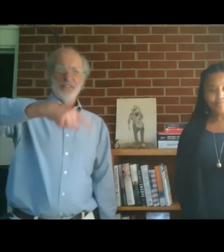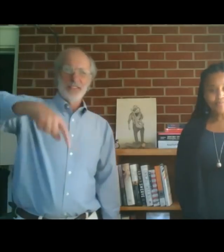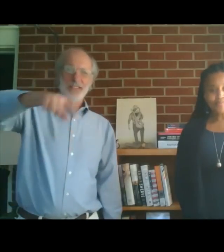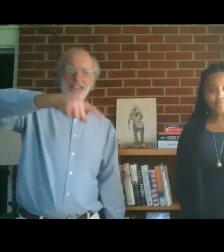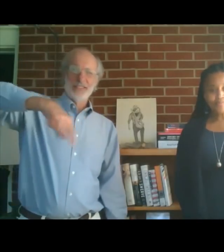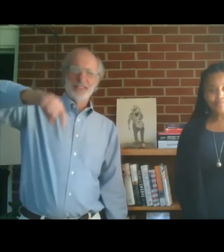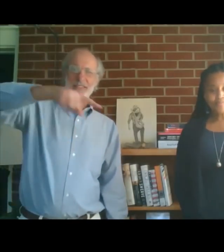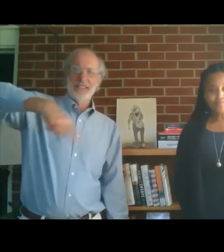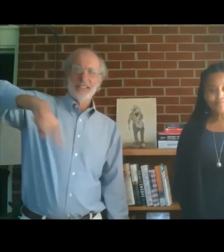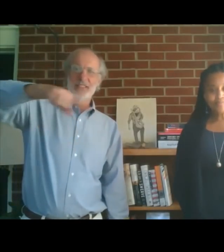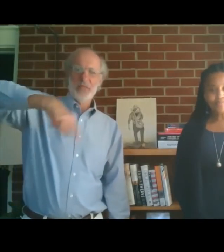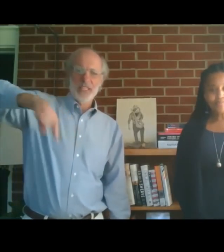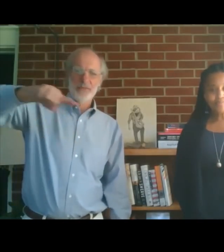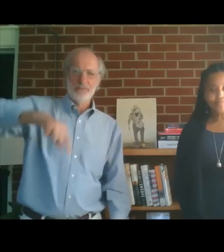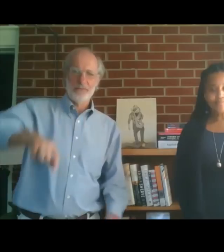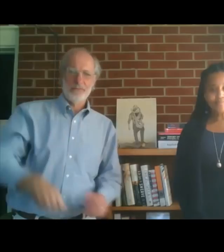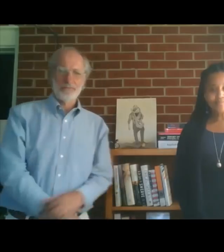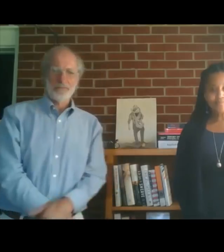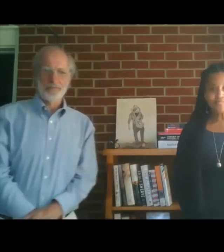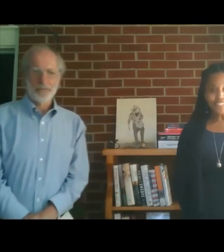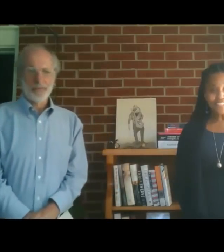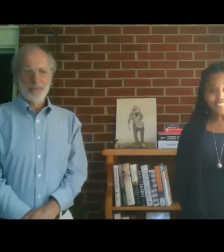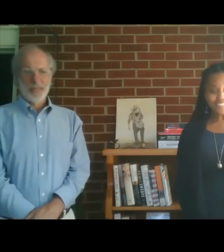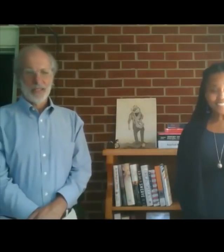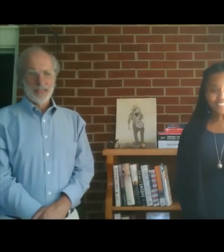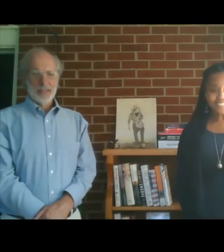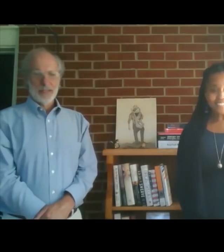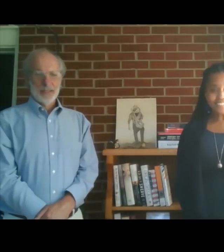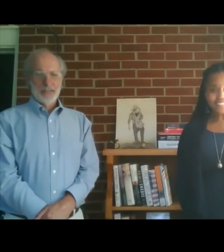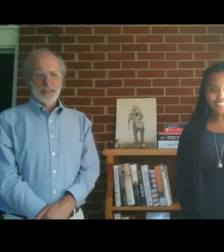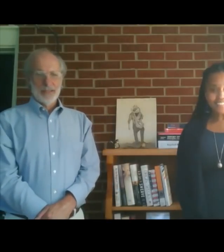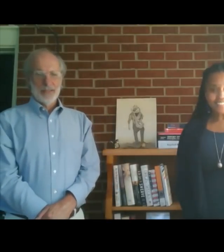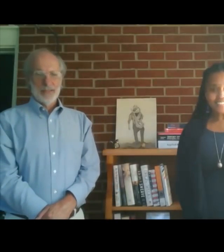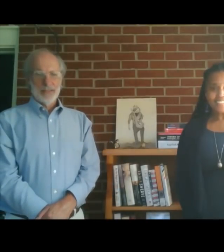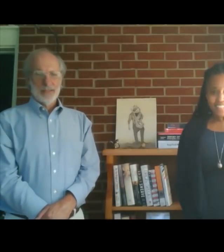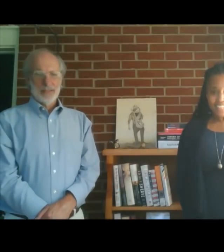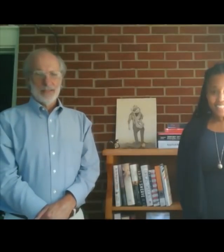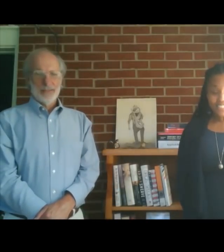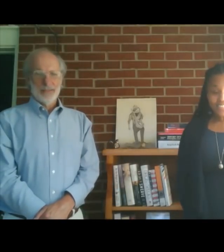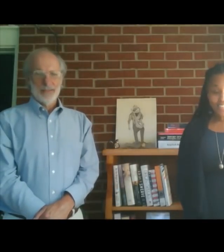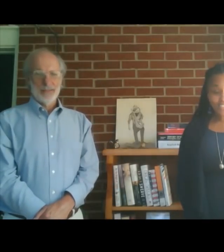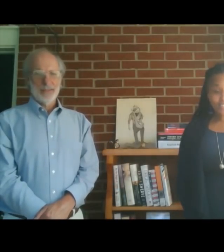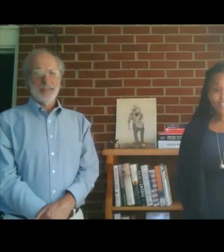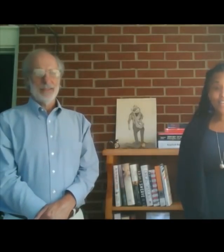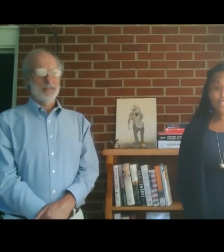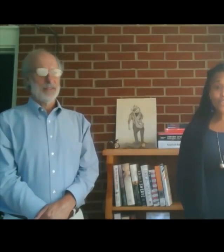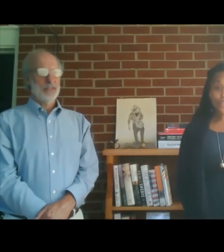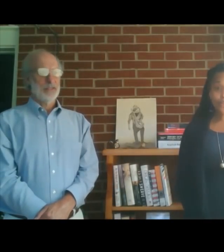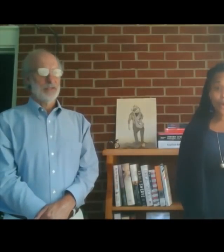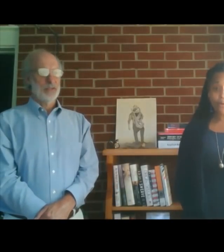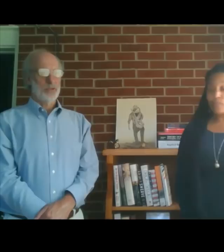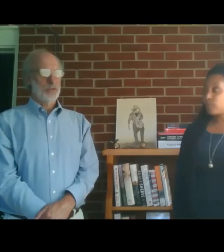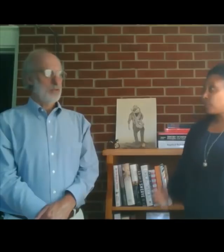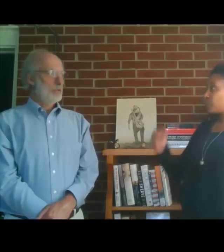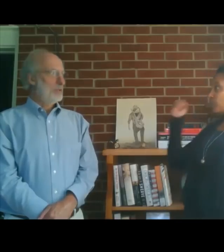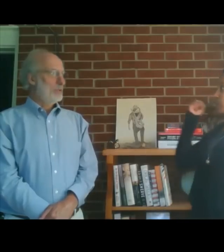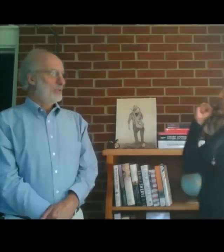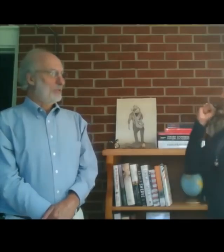If you did this, that's spin. Good. The last of this section is